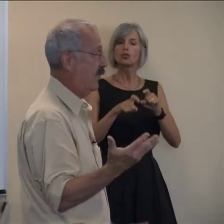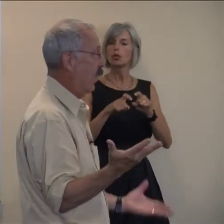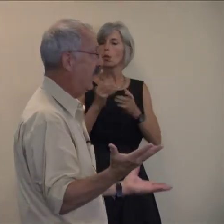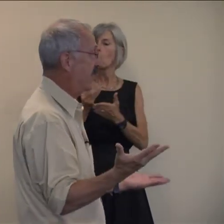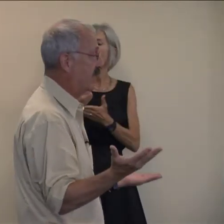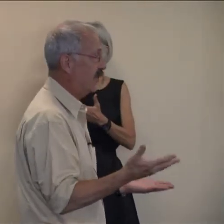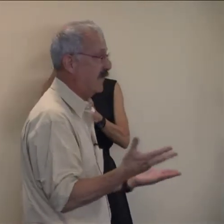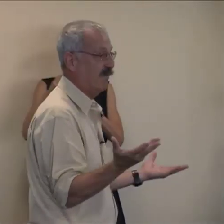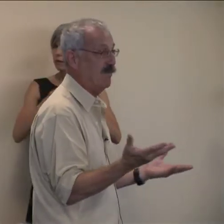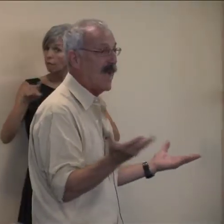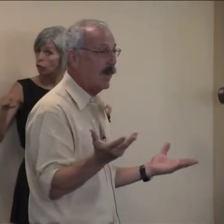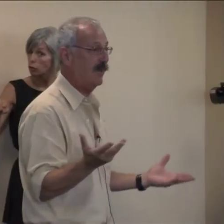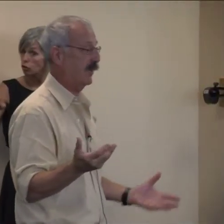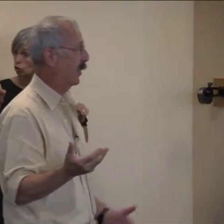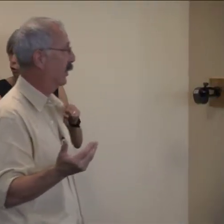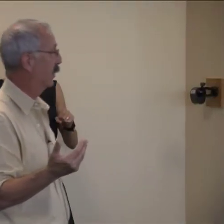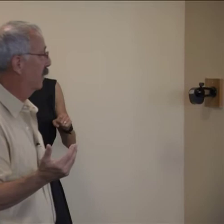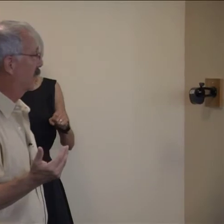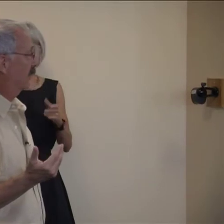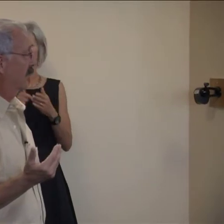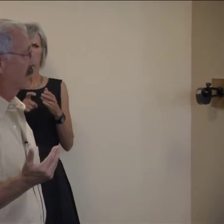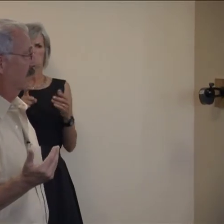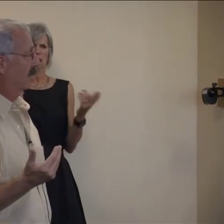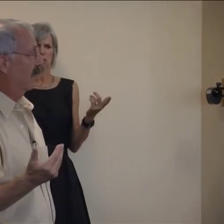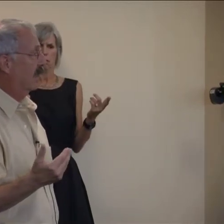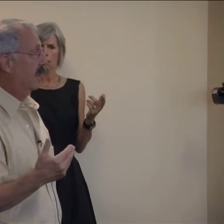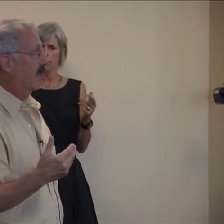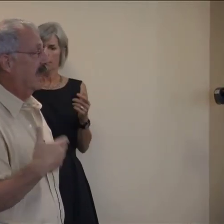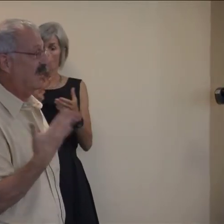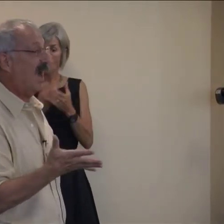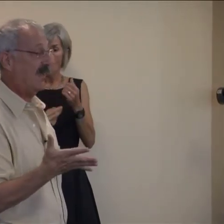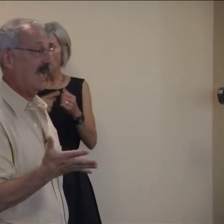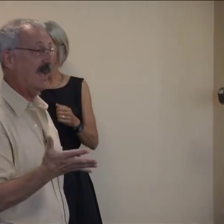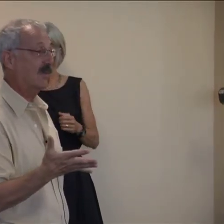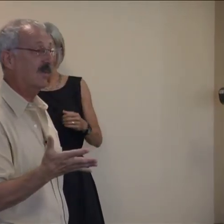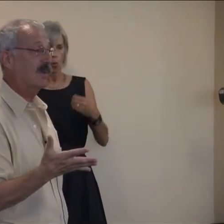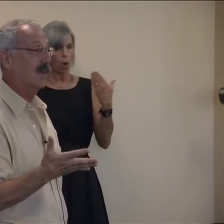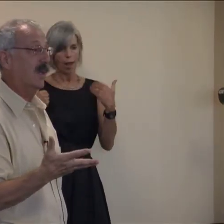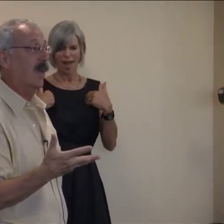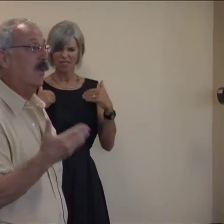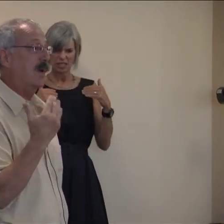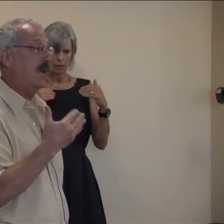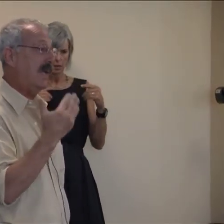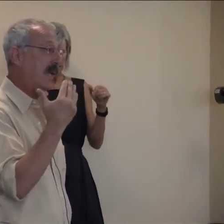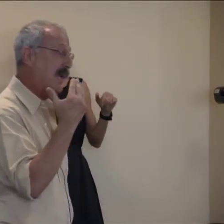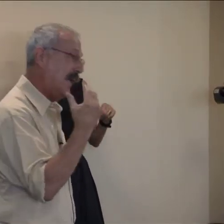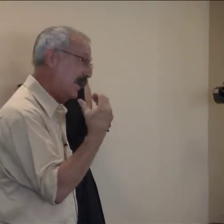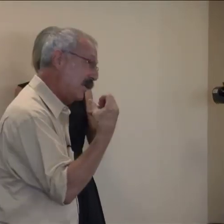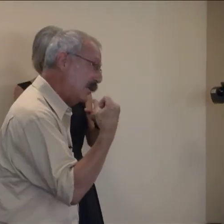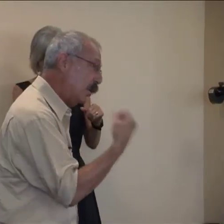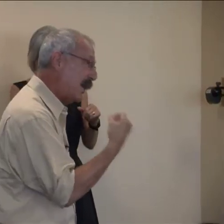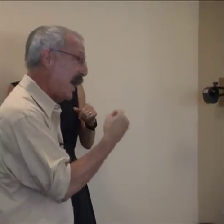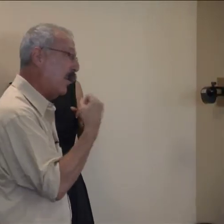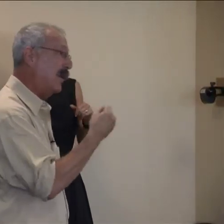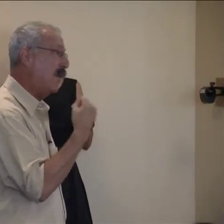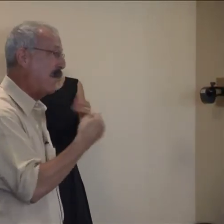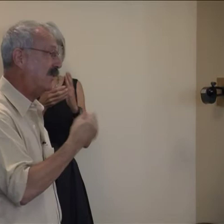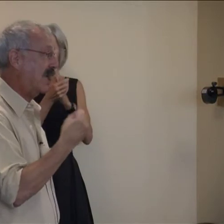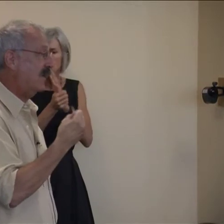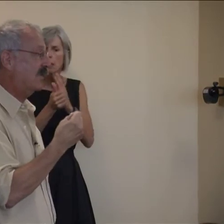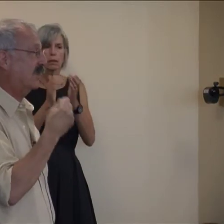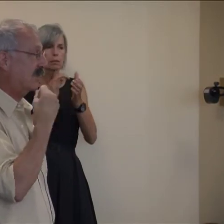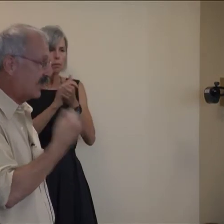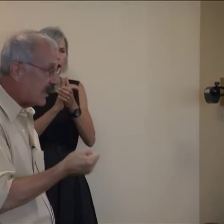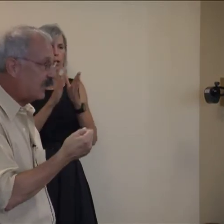Right? The wealth difference should be negligible. That's not the case. When we look at only the